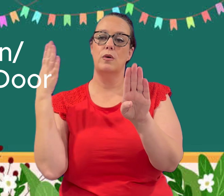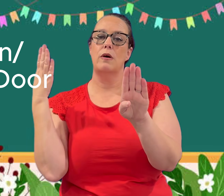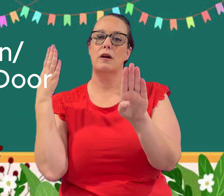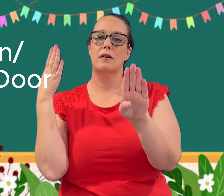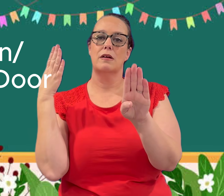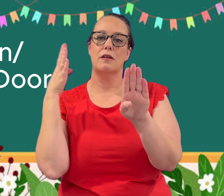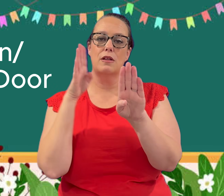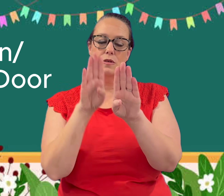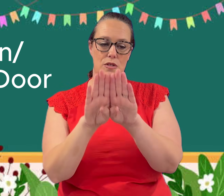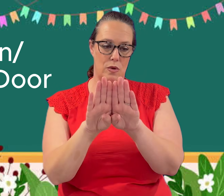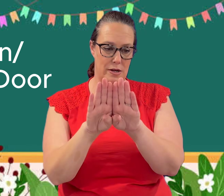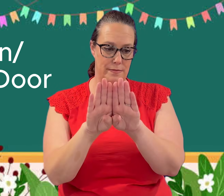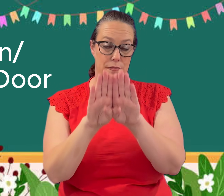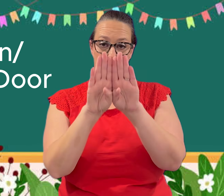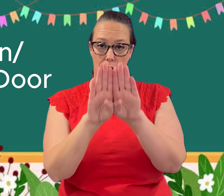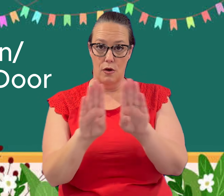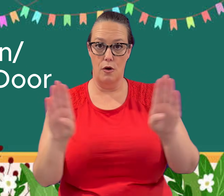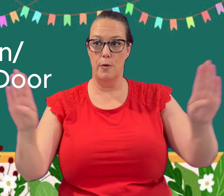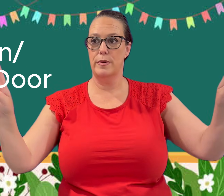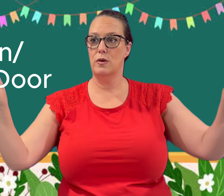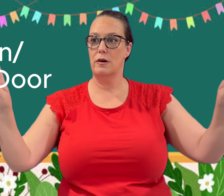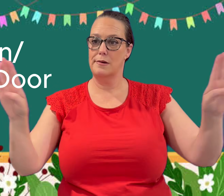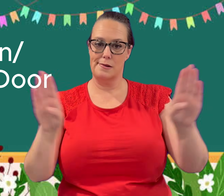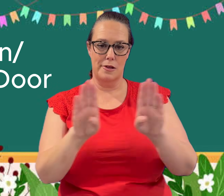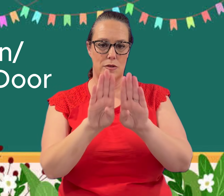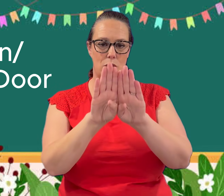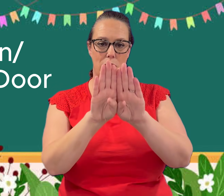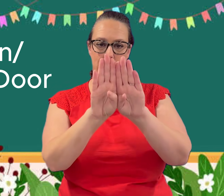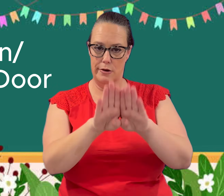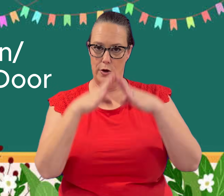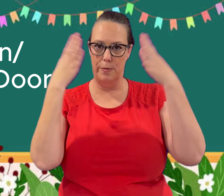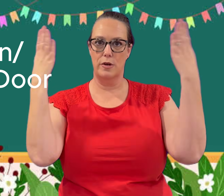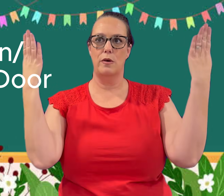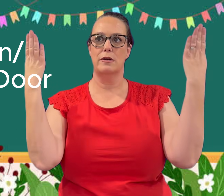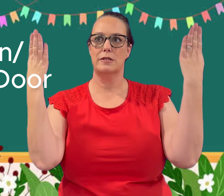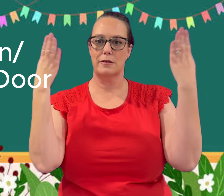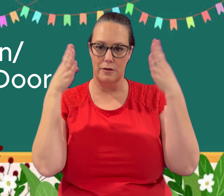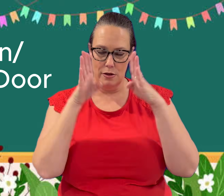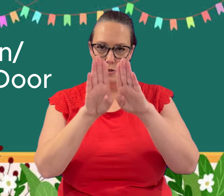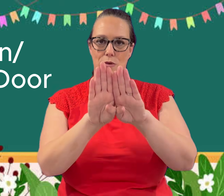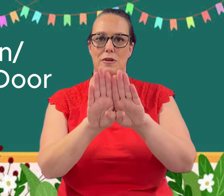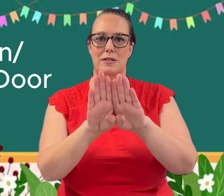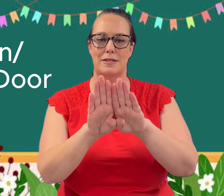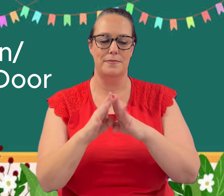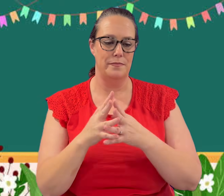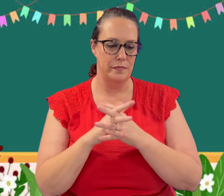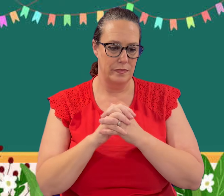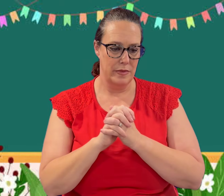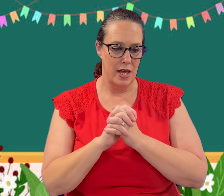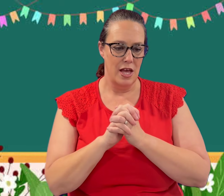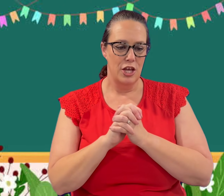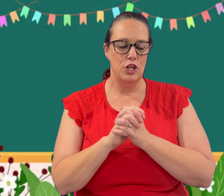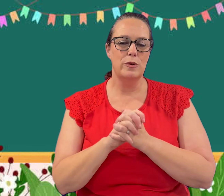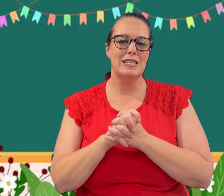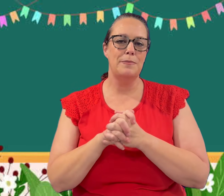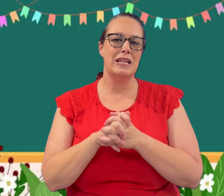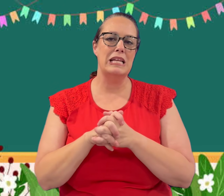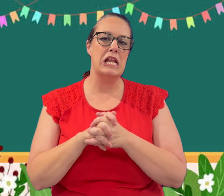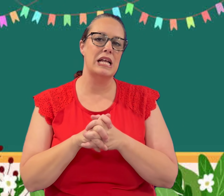door, closed door. Open door, closed door. Open doors, closed doors. You will typically not see